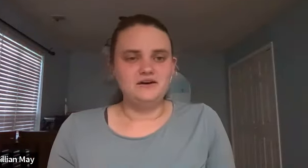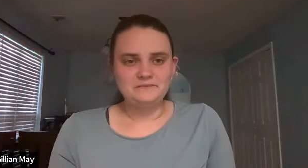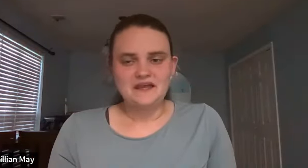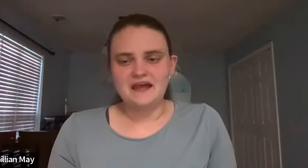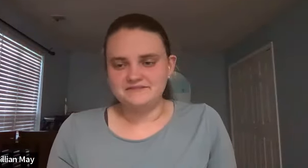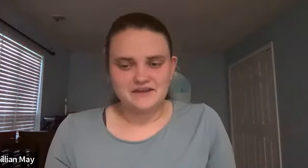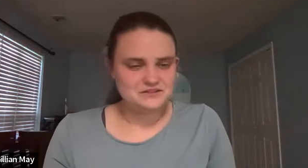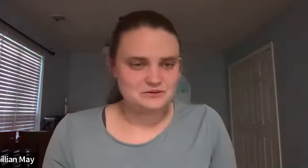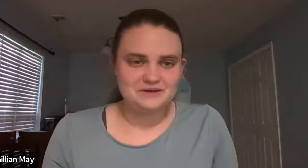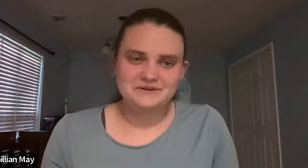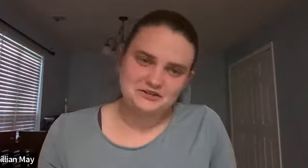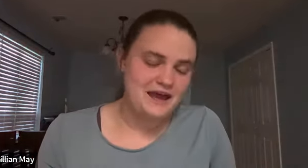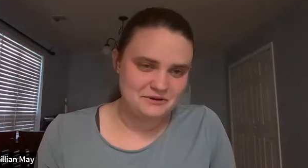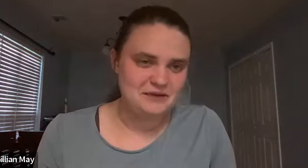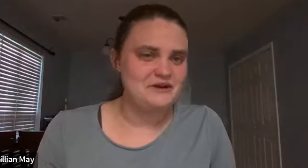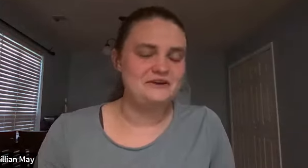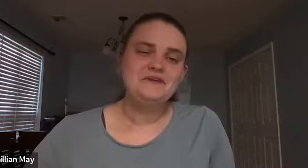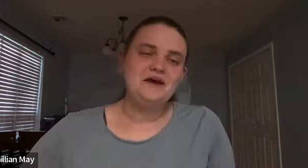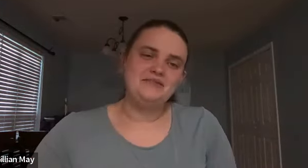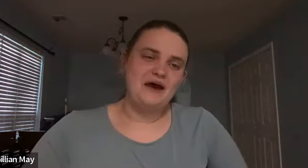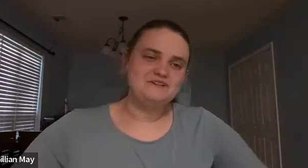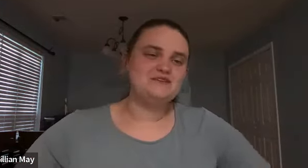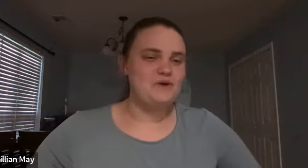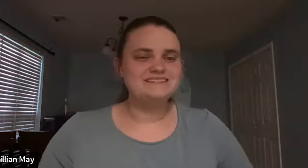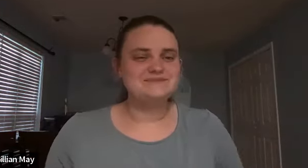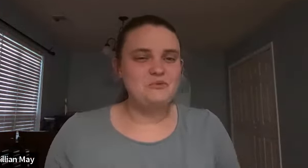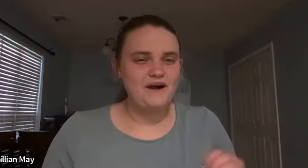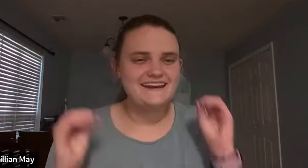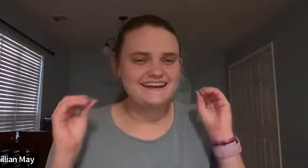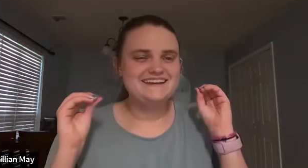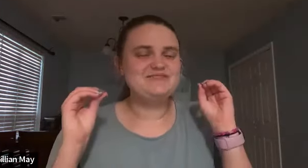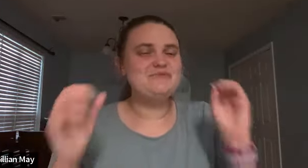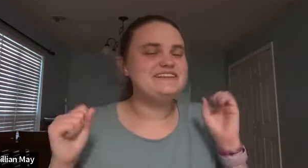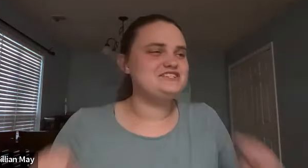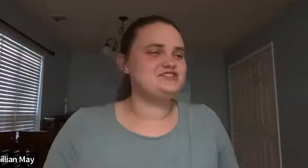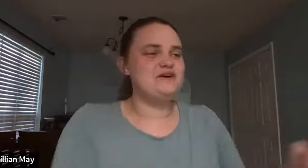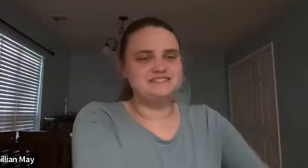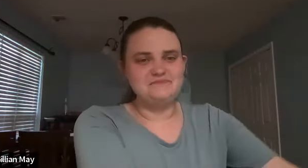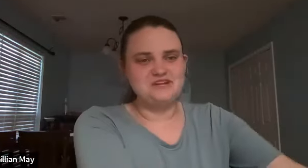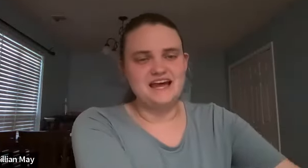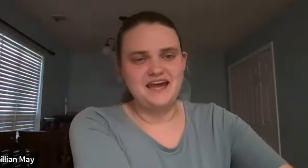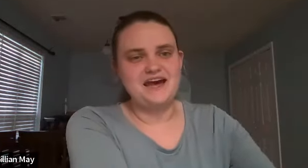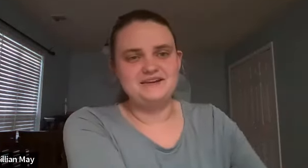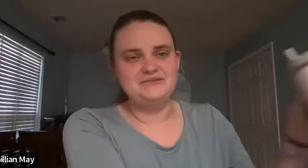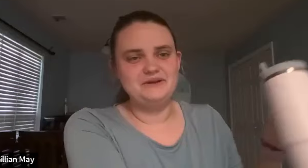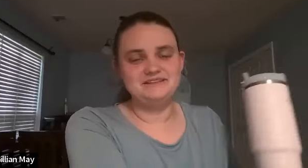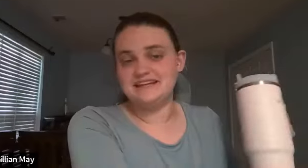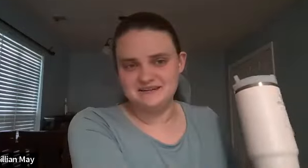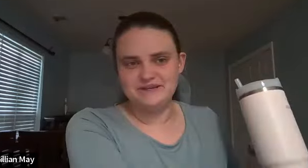Y'all, I have to add this real quick because you had to bring up weather. That was the one really strong subject I had. We